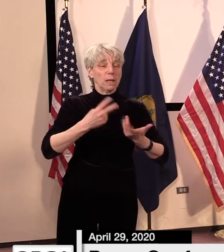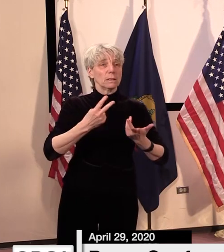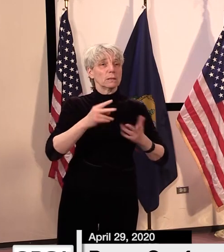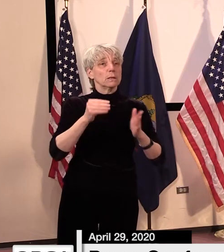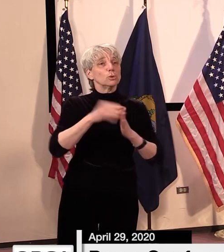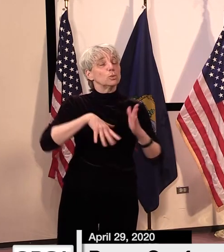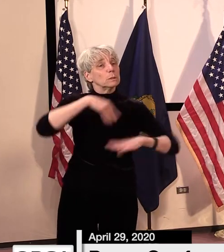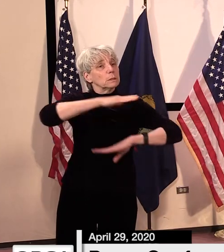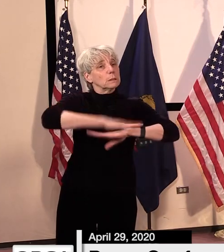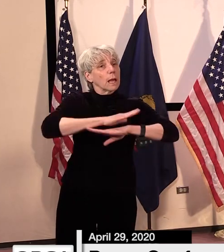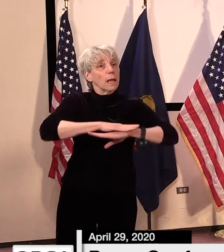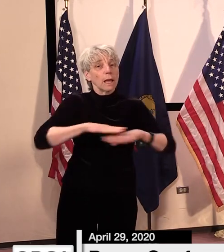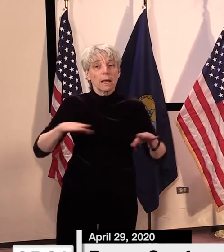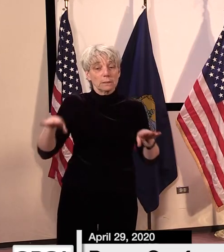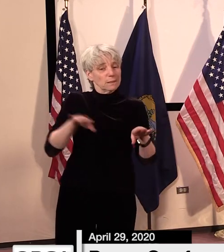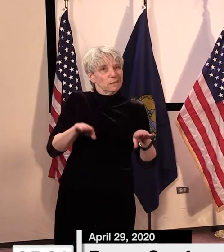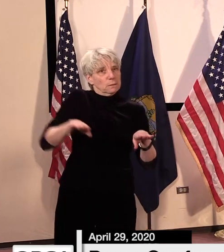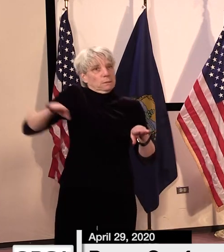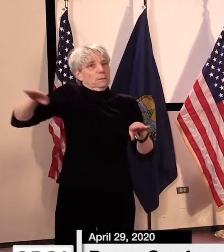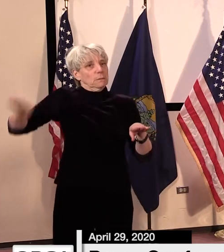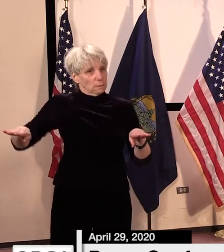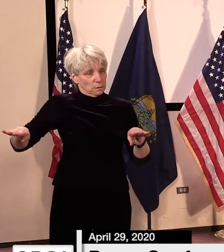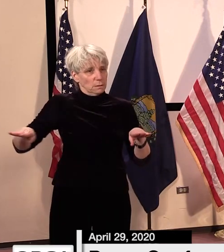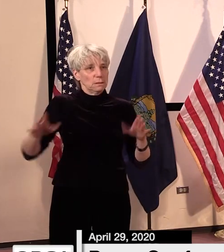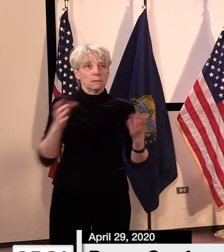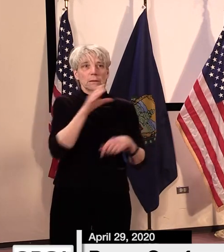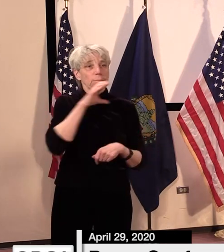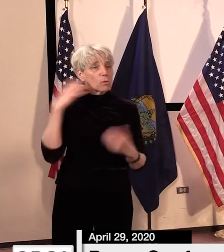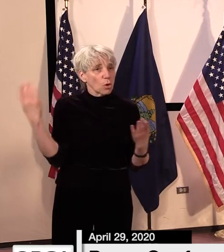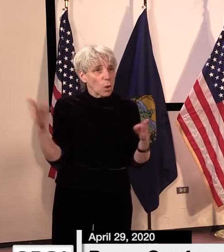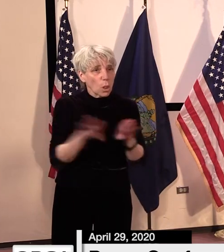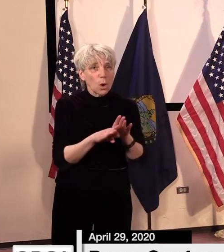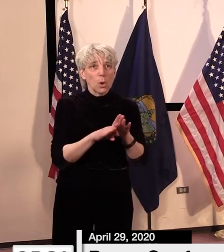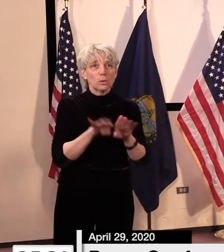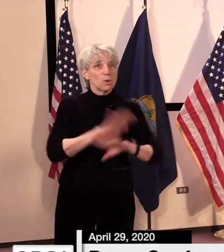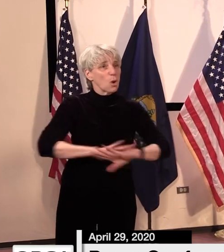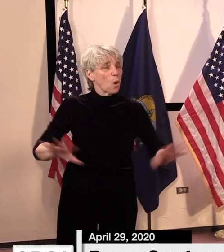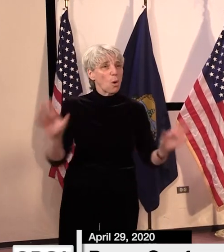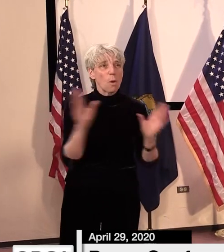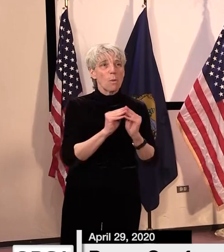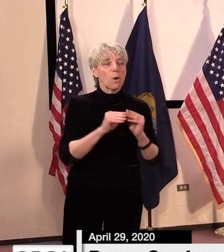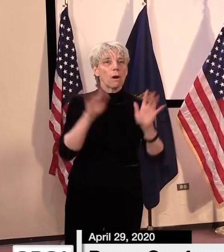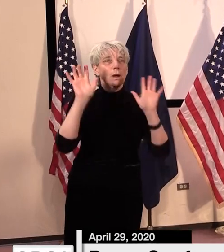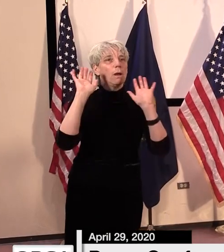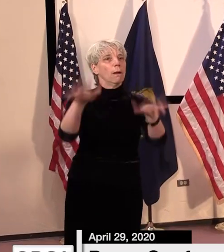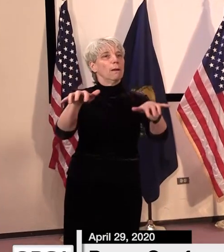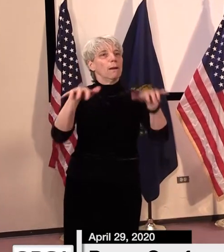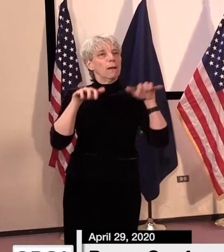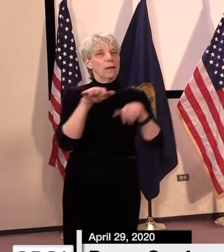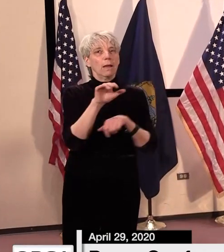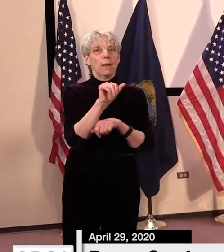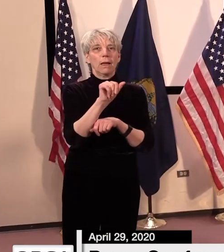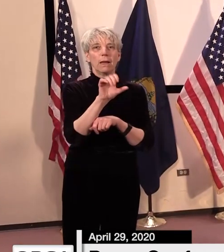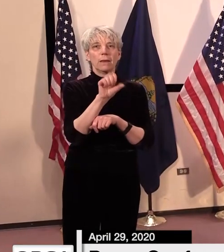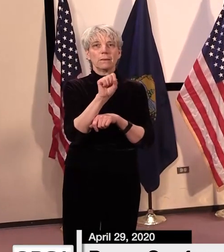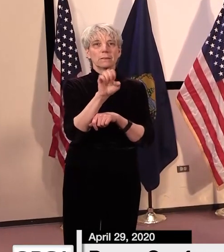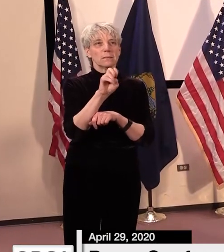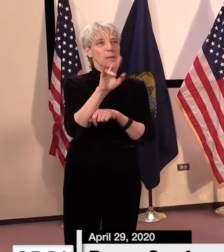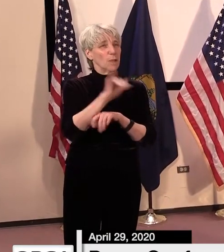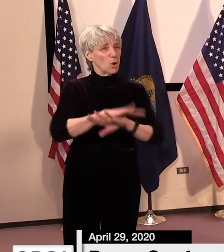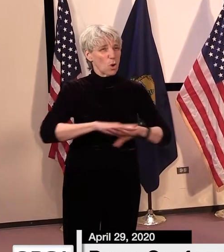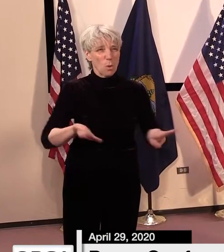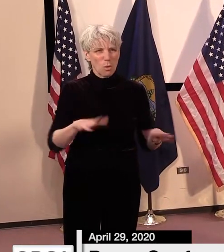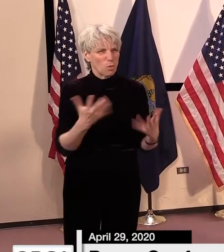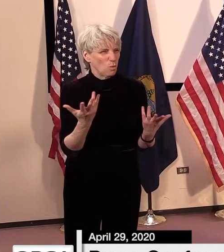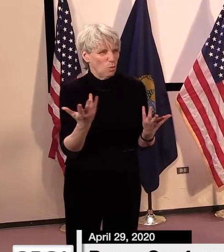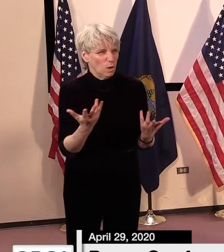closed? Will they not have assemblies? I'm just wondering, what's being talked about right now for the fall? I'll let Secretary French